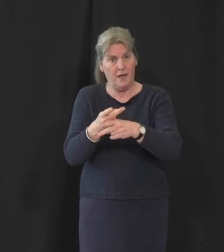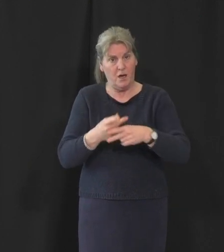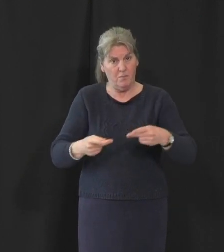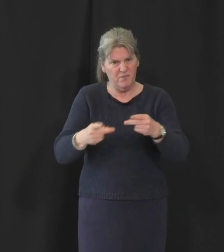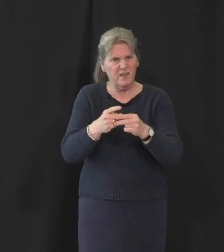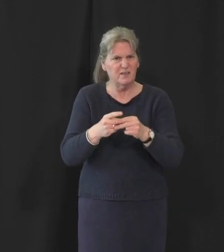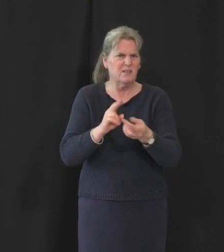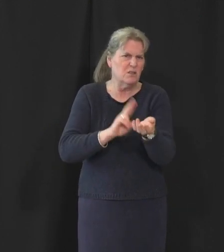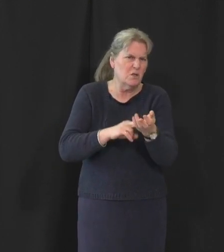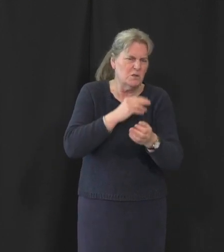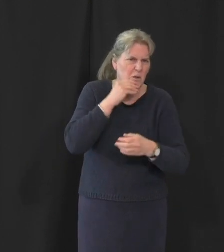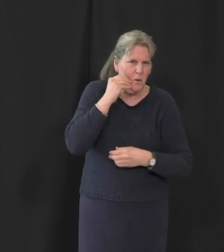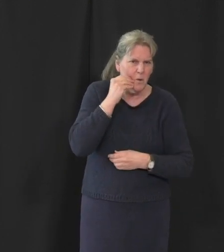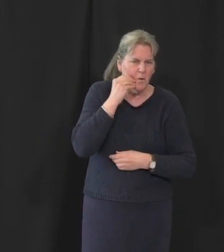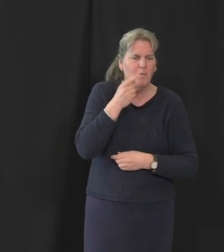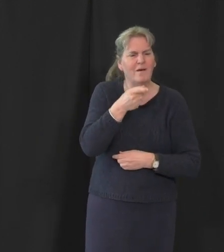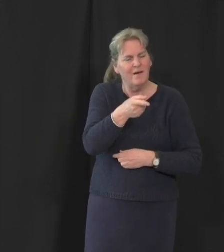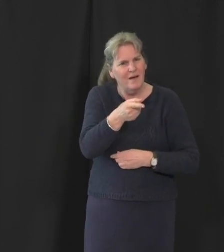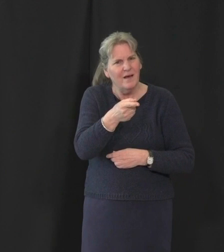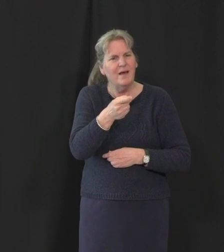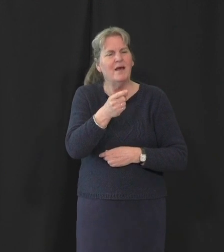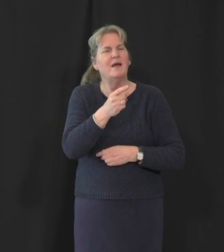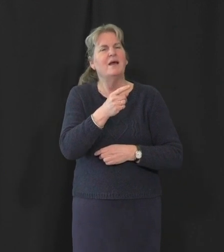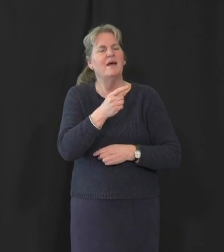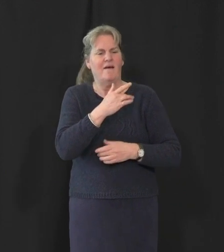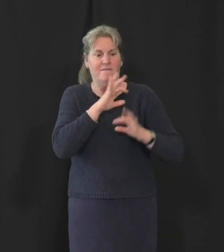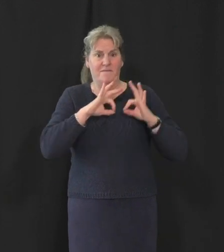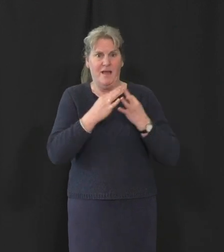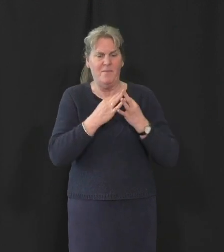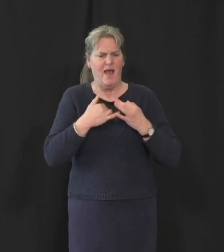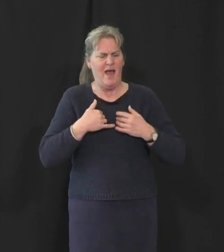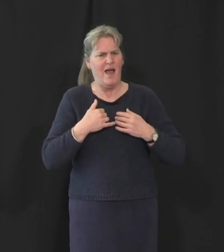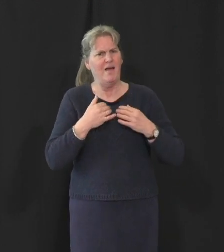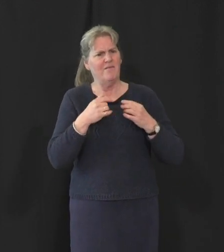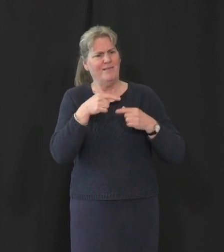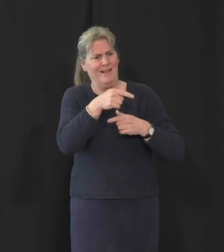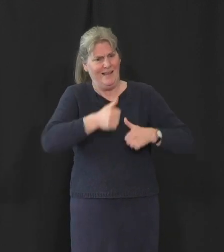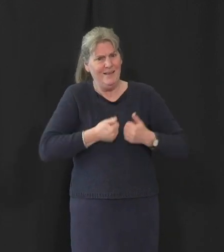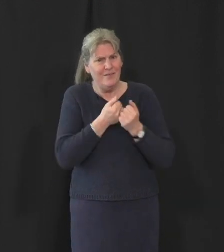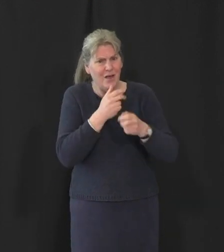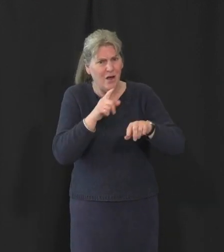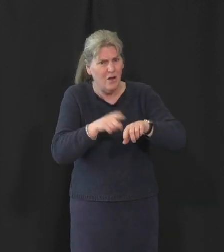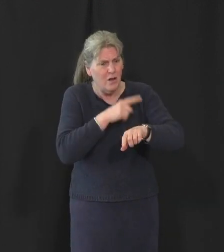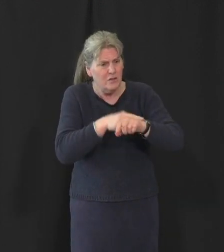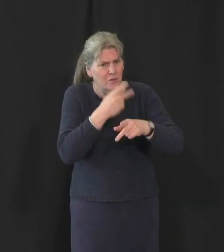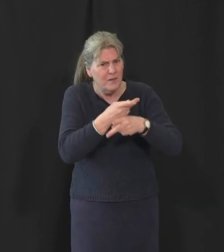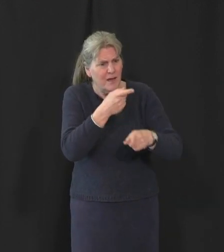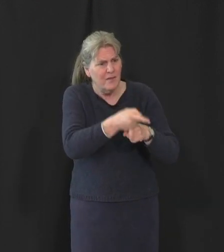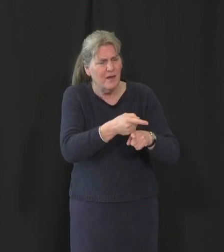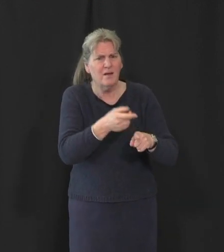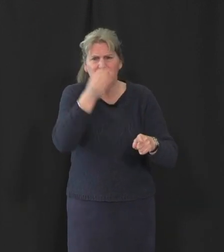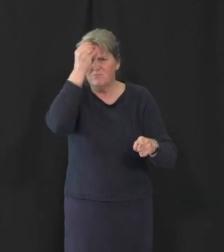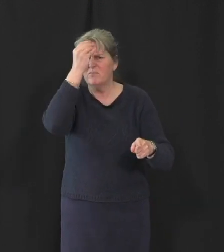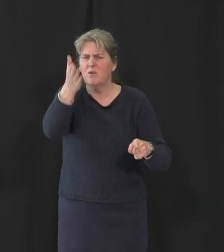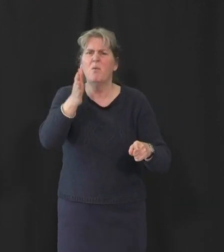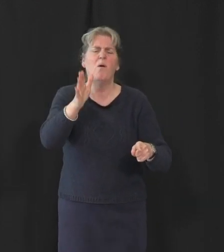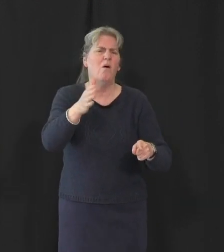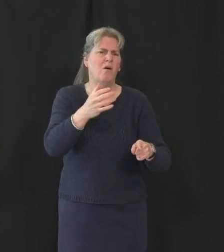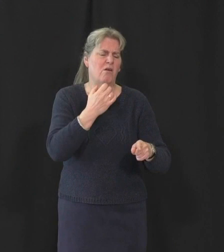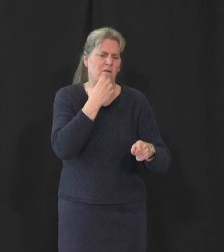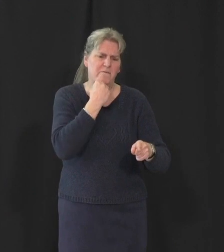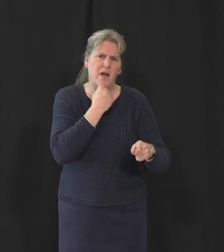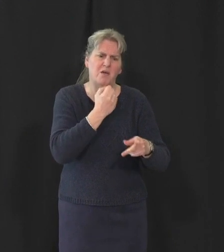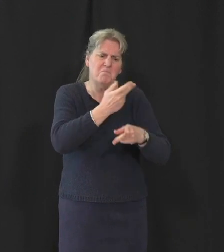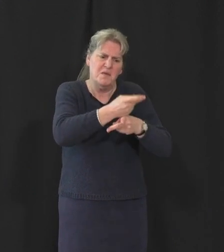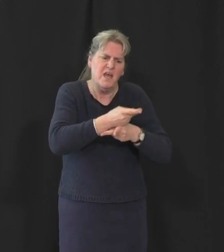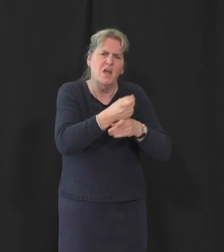with family in Yukon facilities who are concerned, let me reassure you that your loved ones are being well cared of and they're